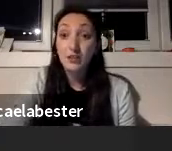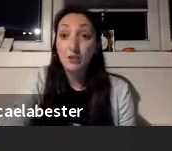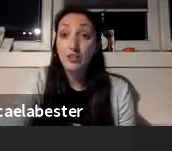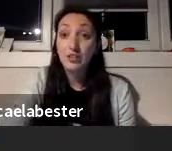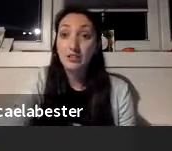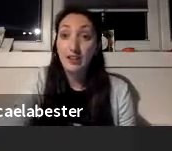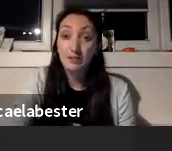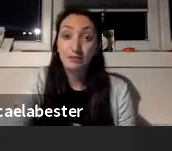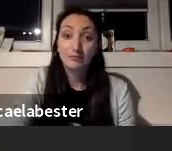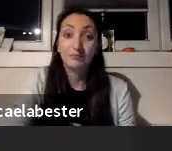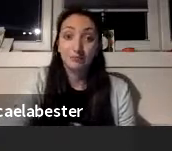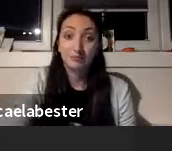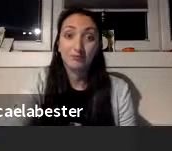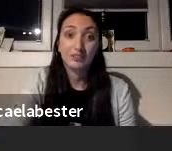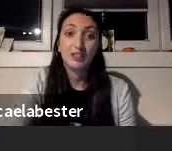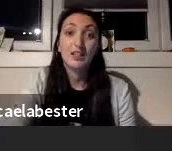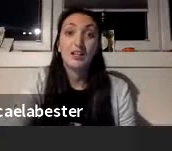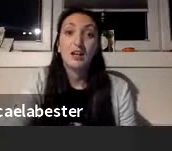like 300 now.